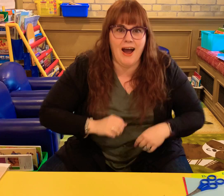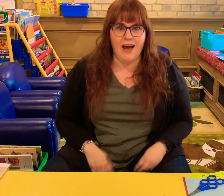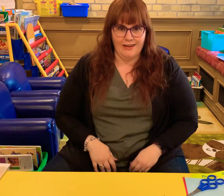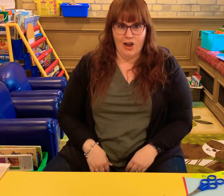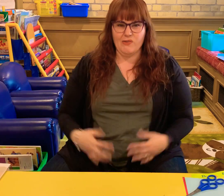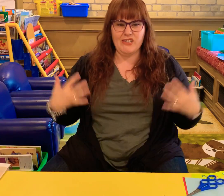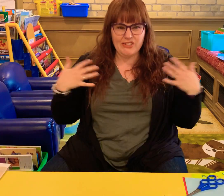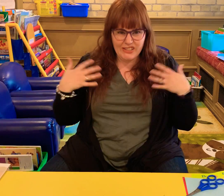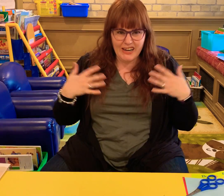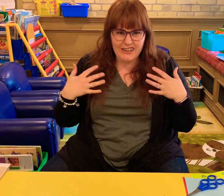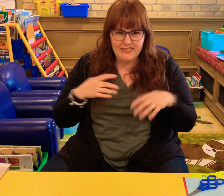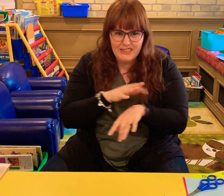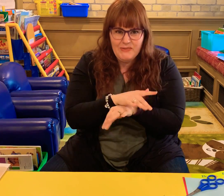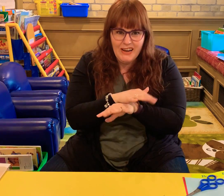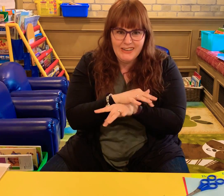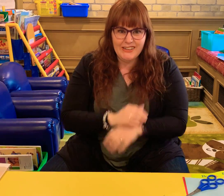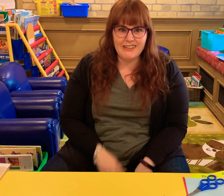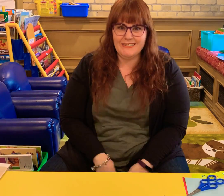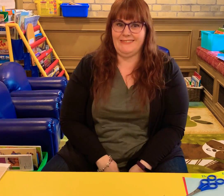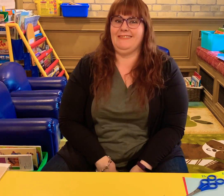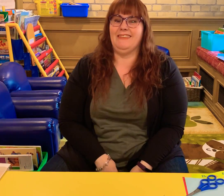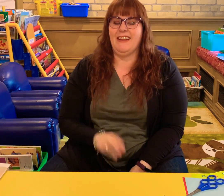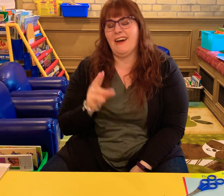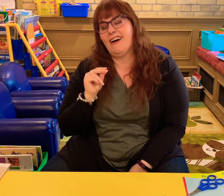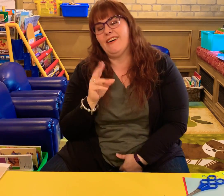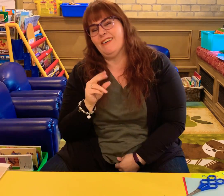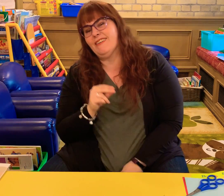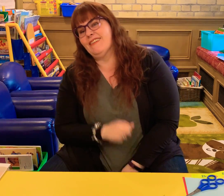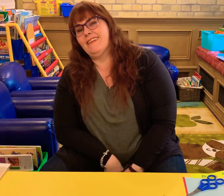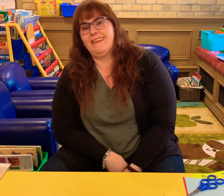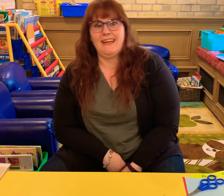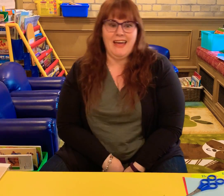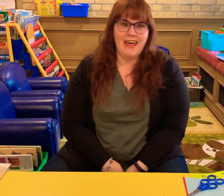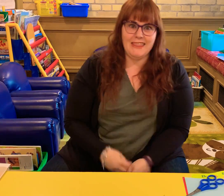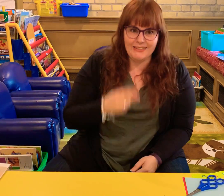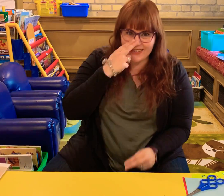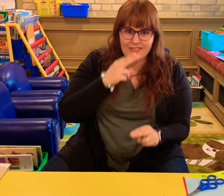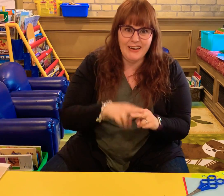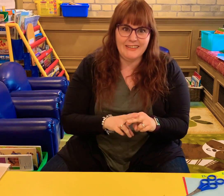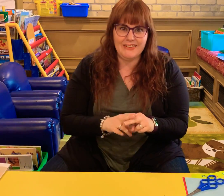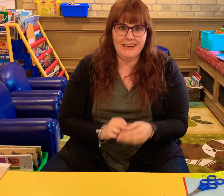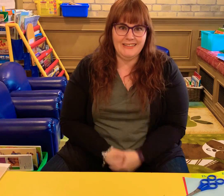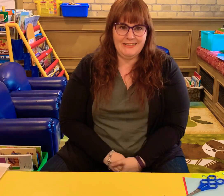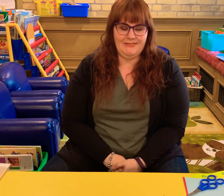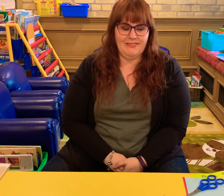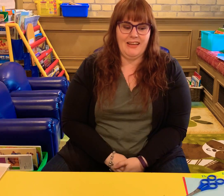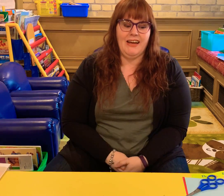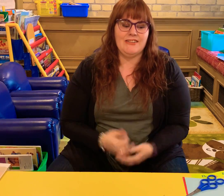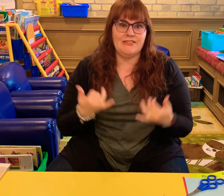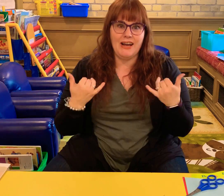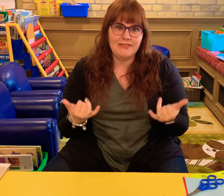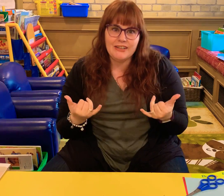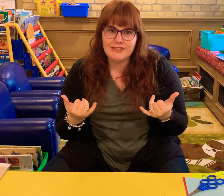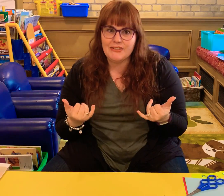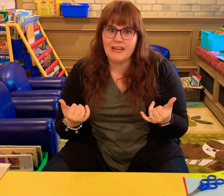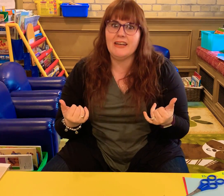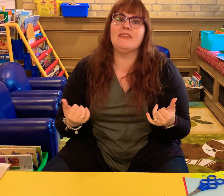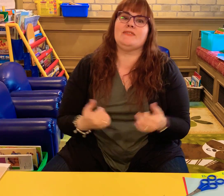were you scared of the spider no that was fun right so now we're gonna do another one